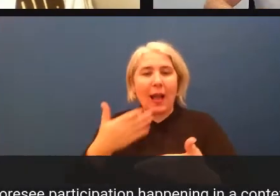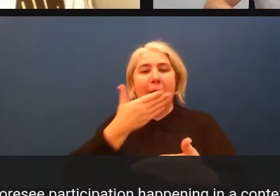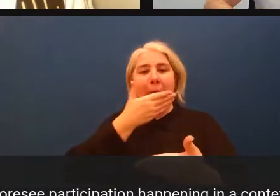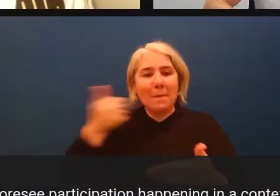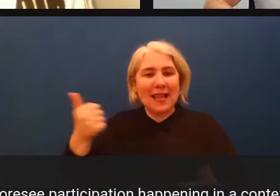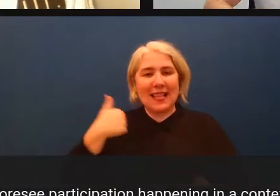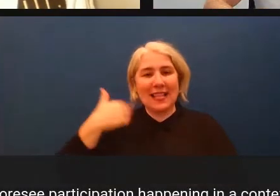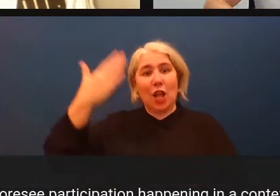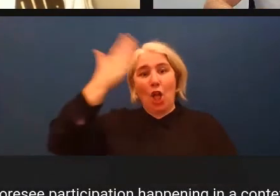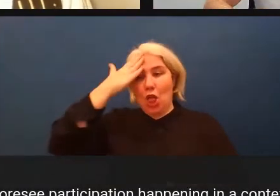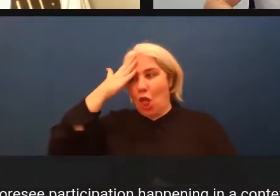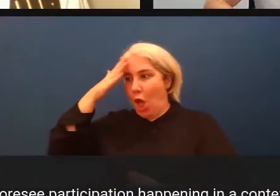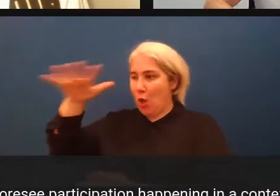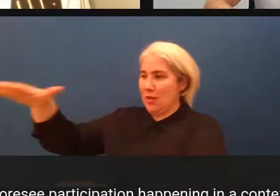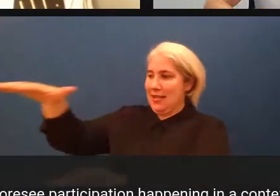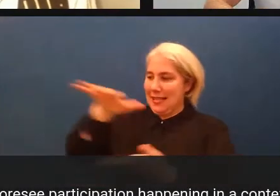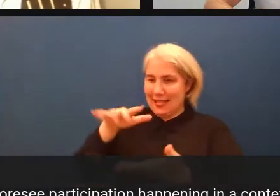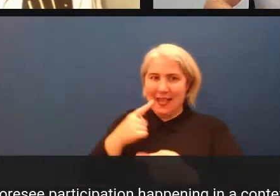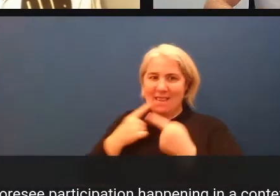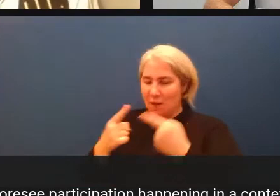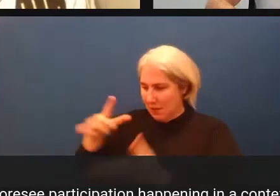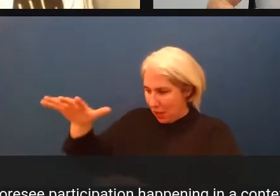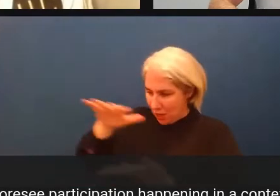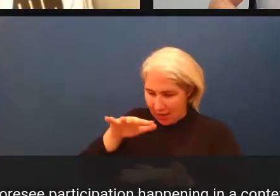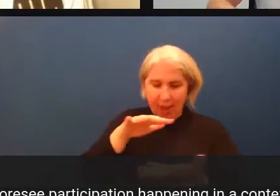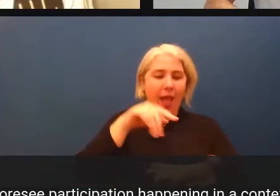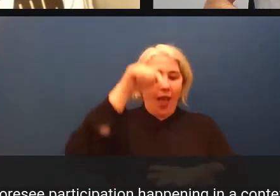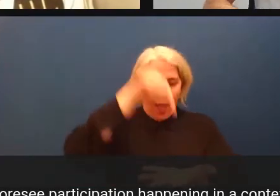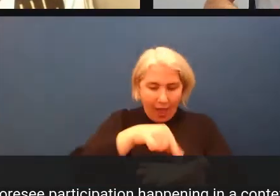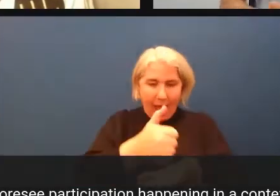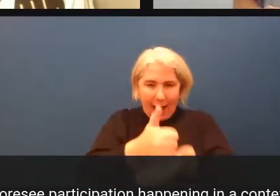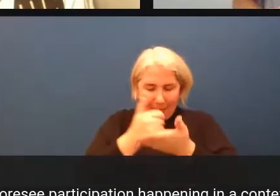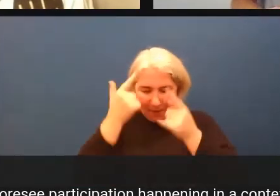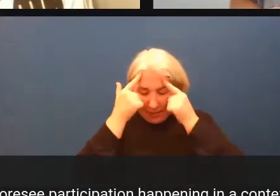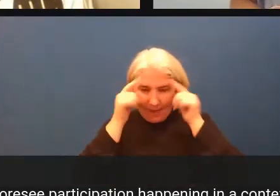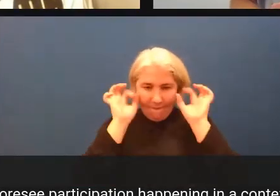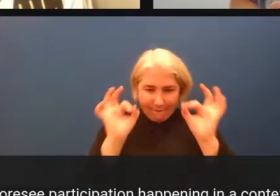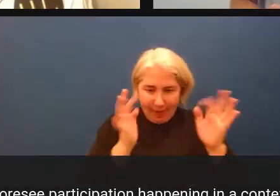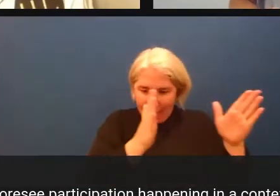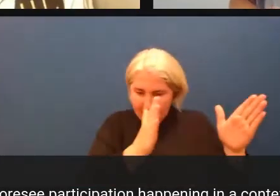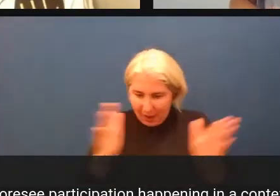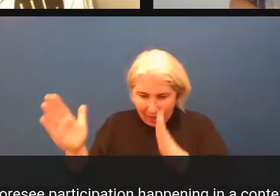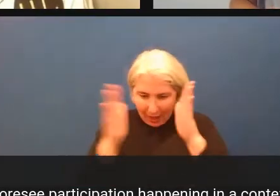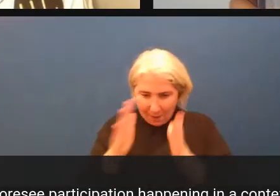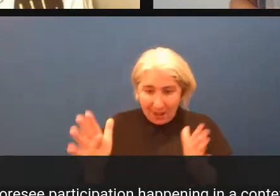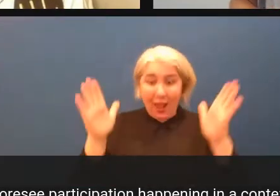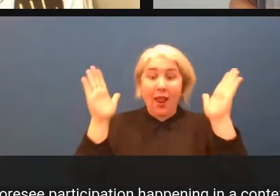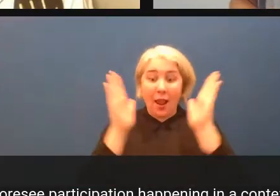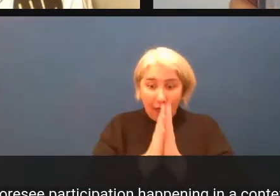Yeah, there is another one. Thank you, Jan. Dear Jan, how do you? It's from